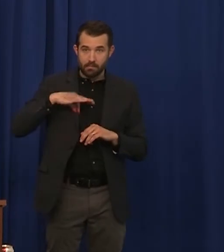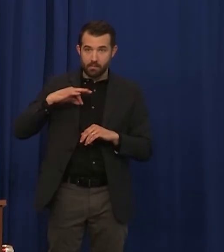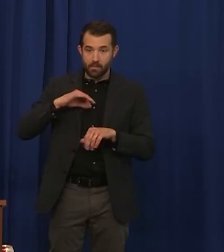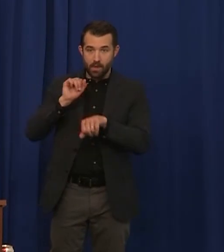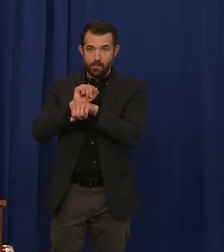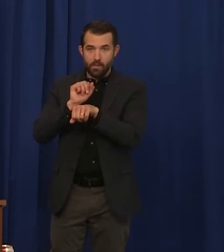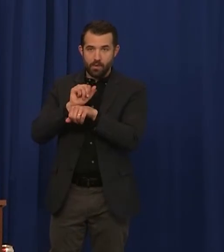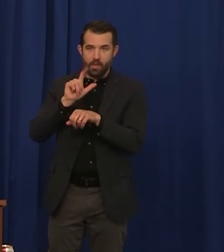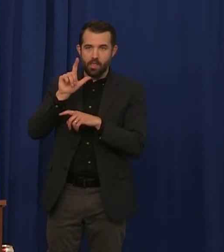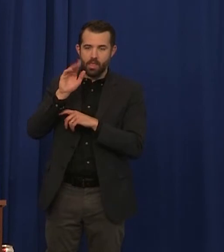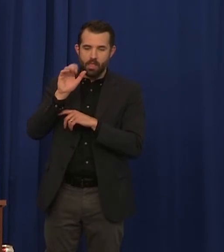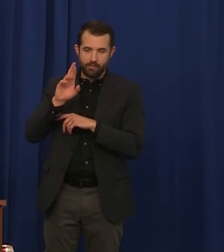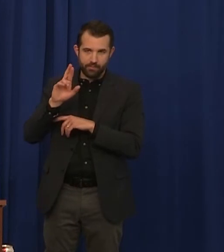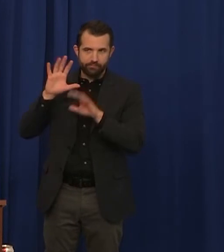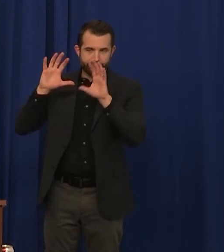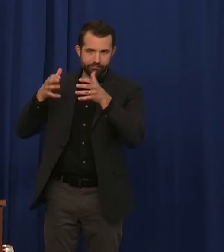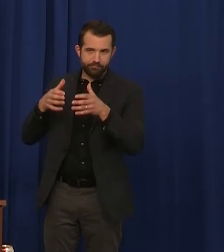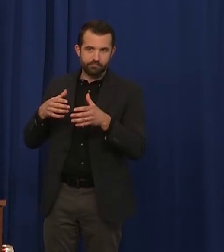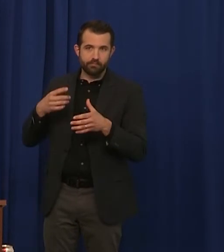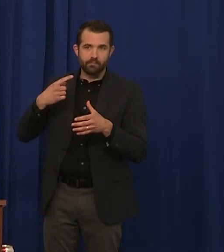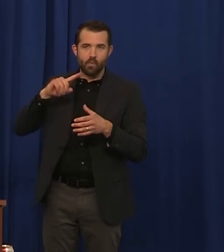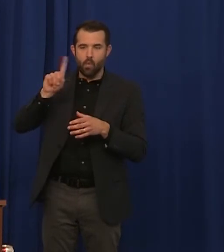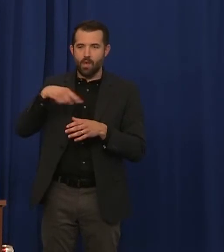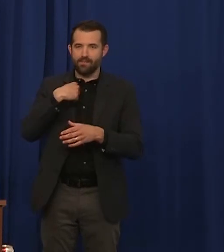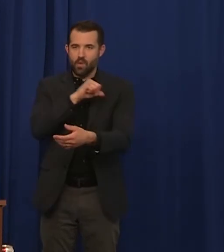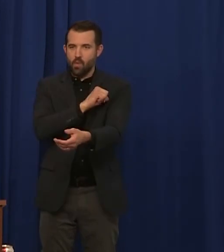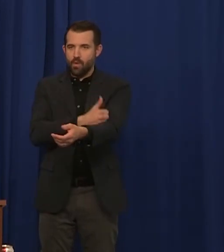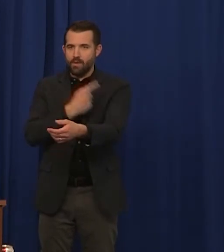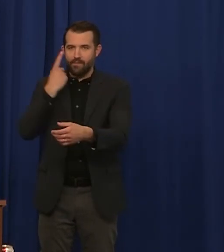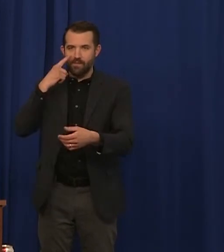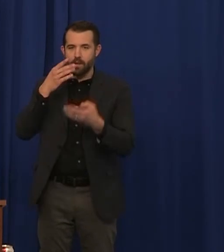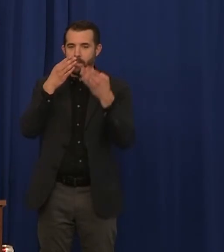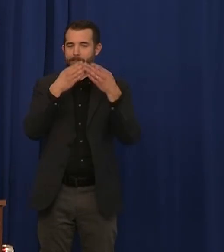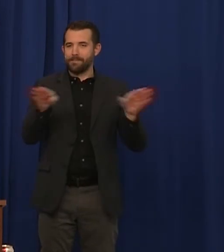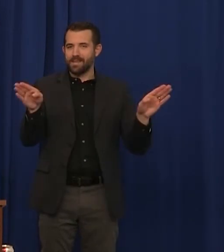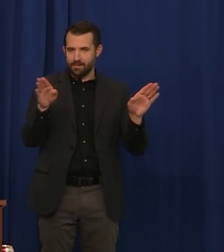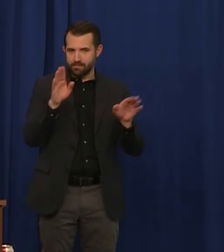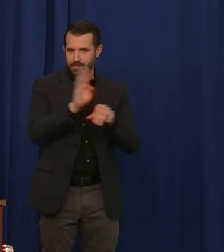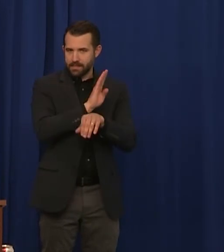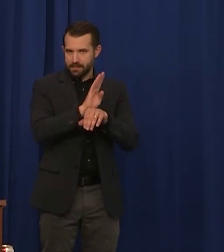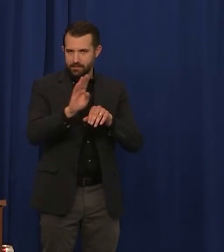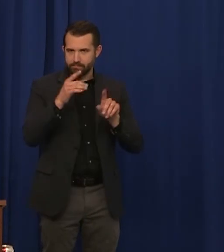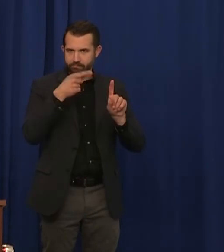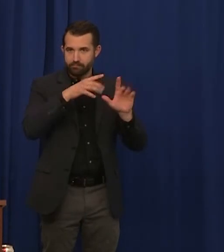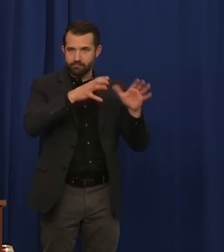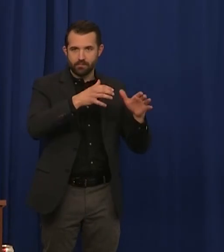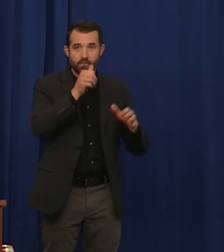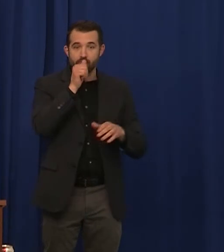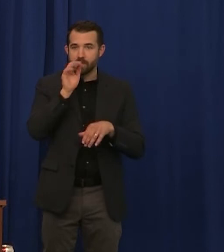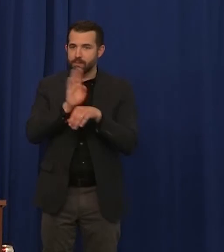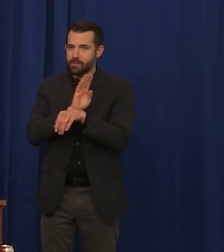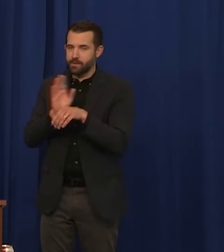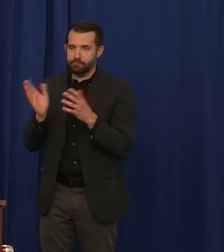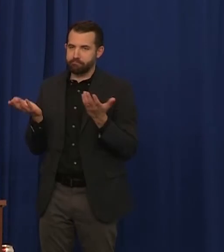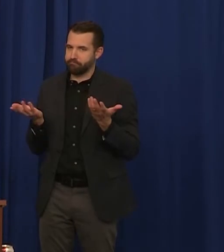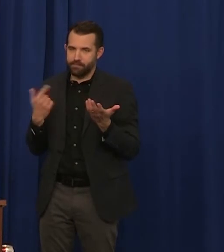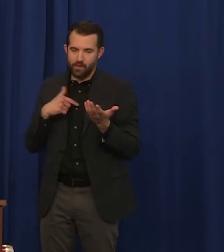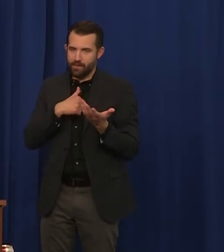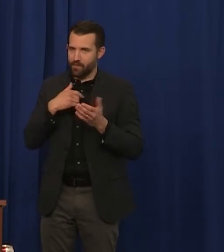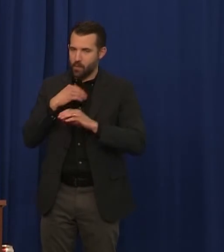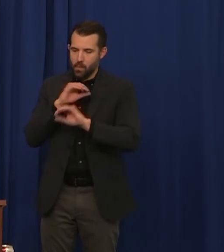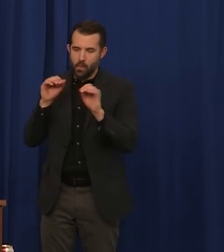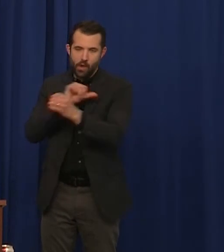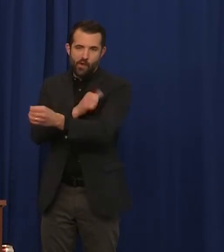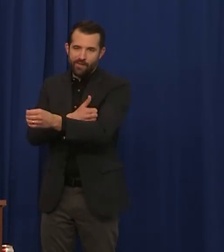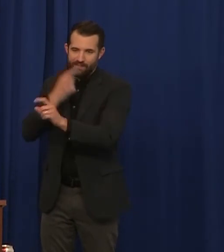authority over public sector. We do not have authority over private sector employers. That is